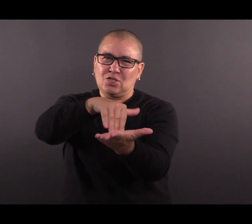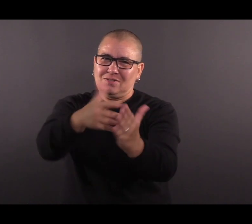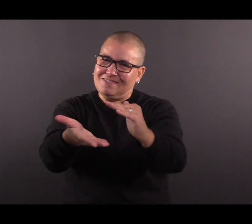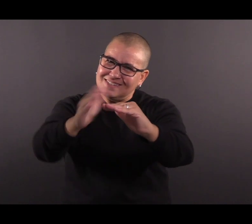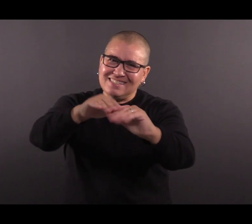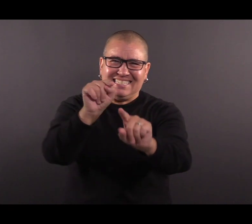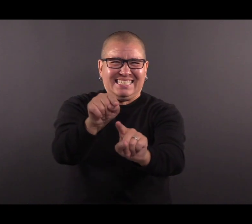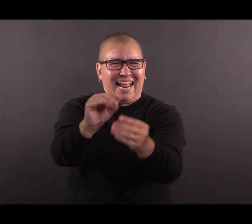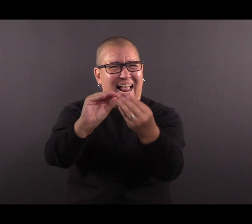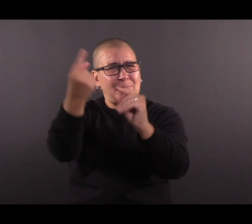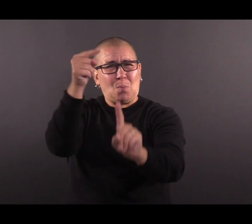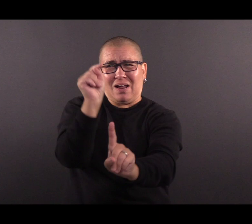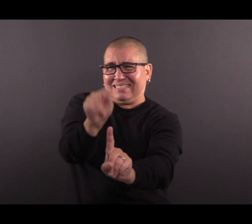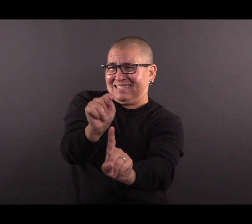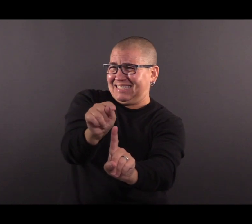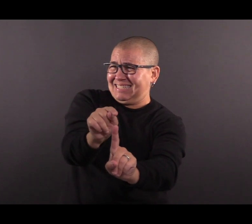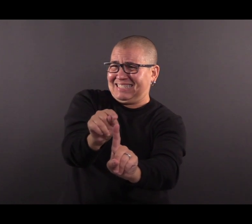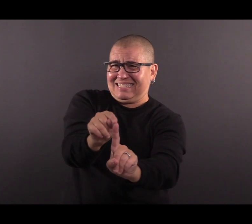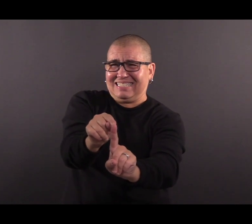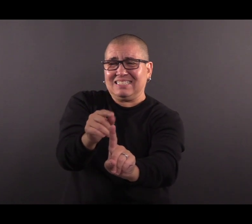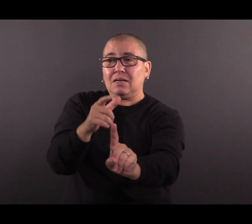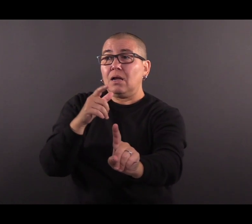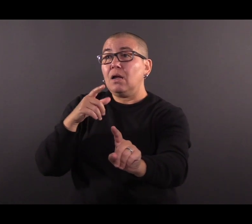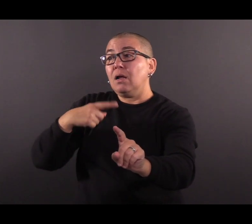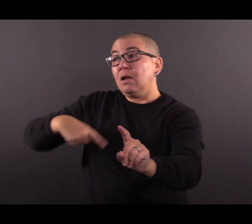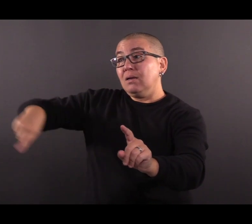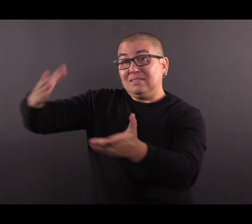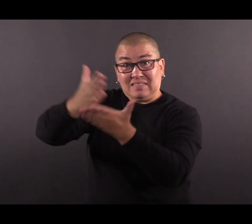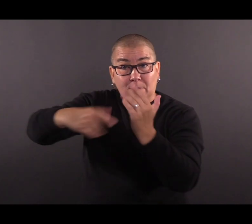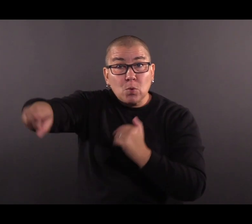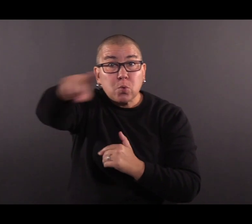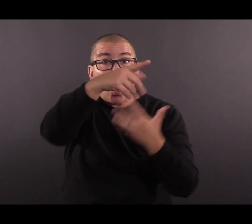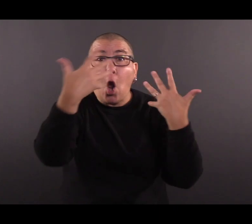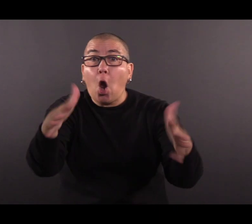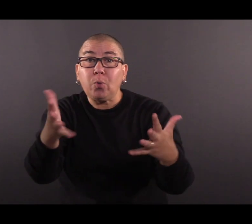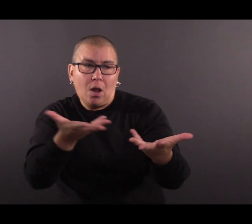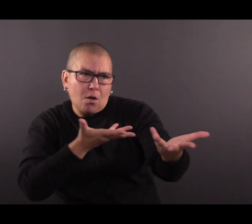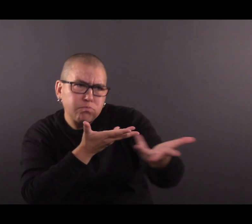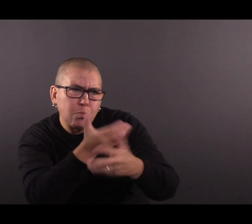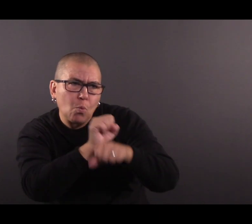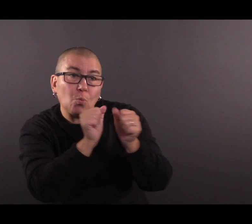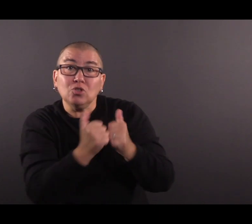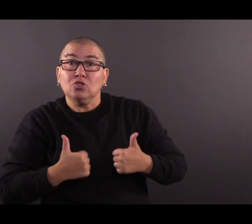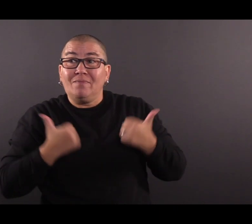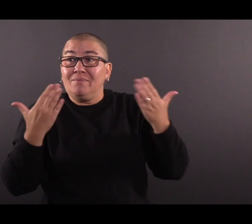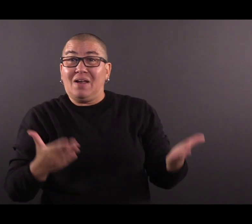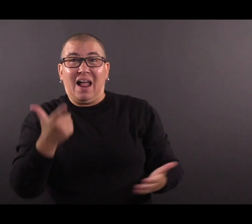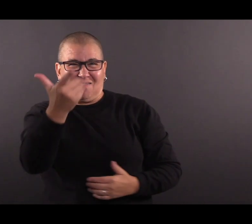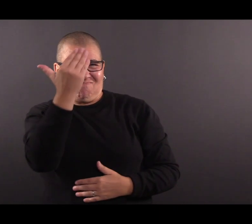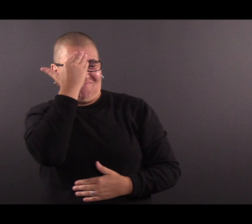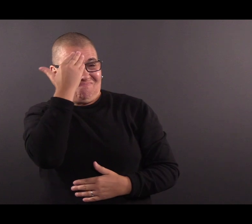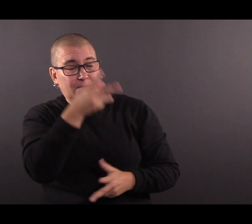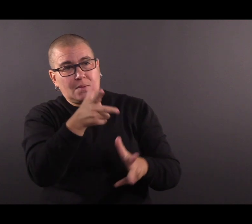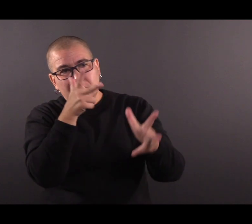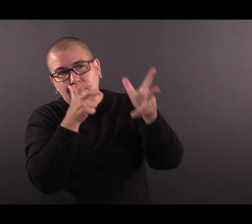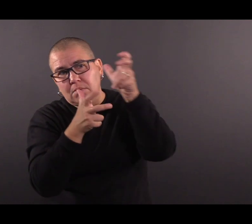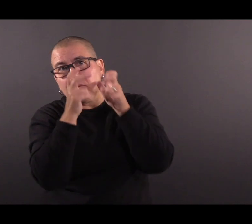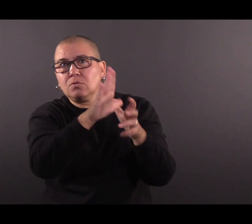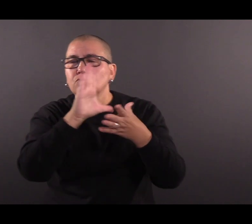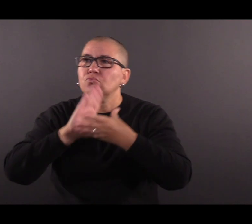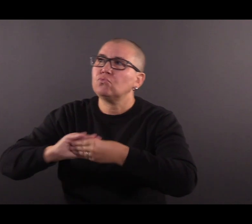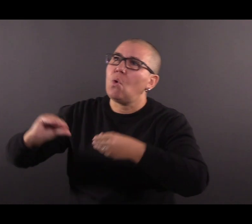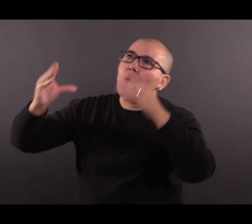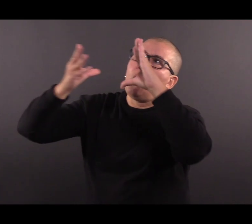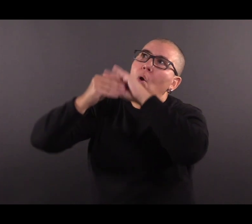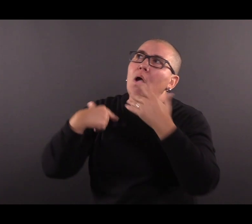trauma-informed housing options in the community. Everyone working with survivors knows there is a lack of housing for survivors